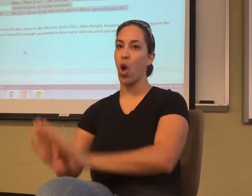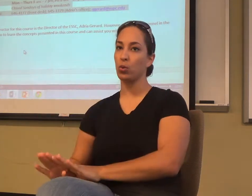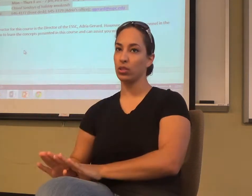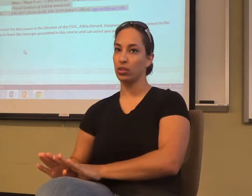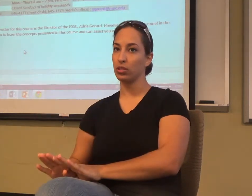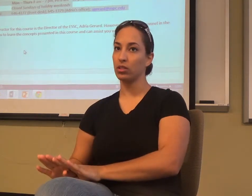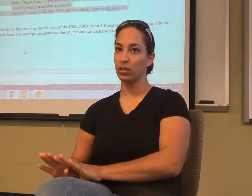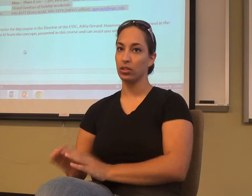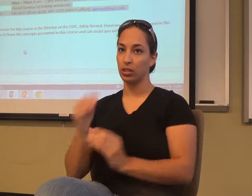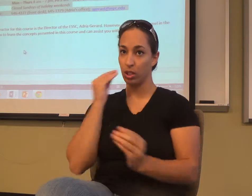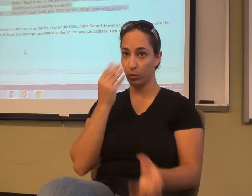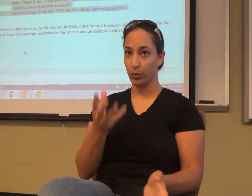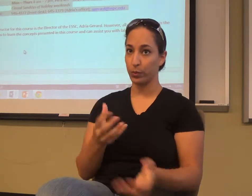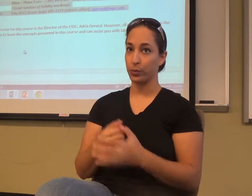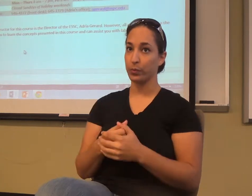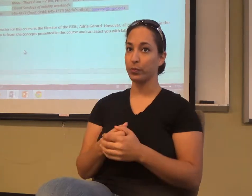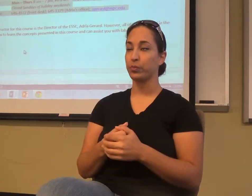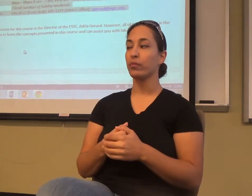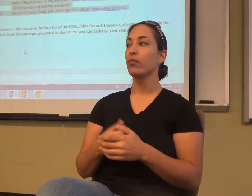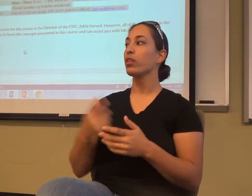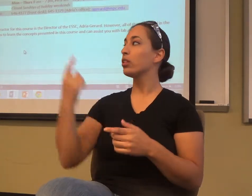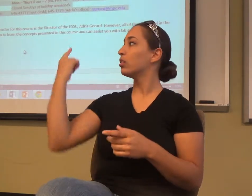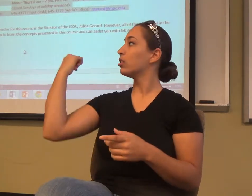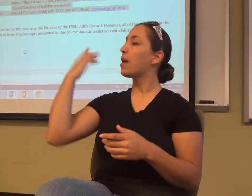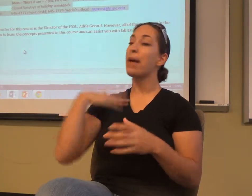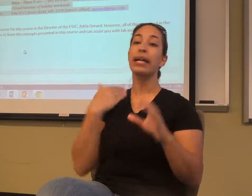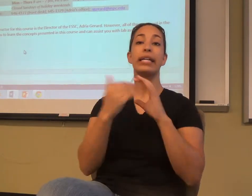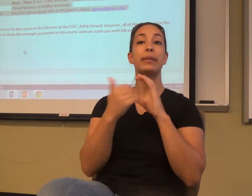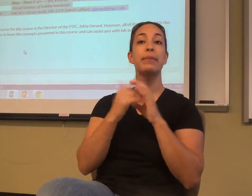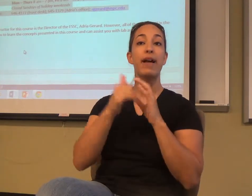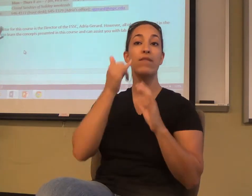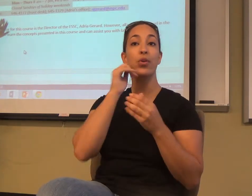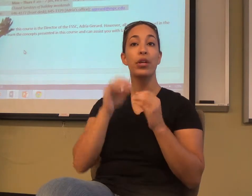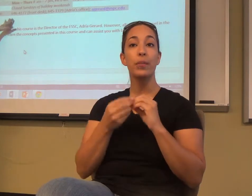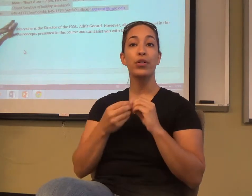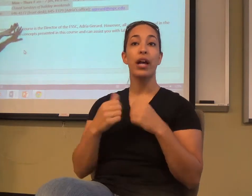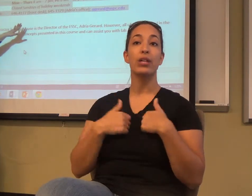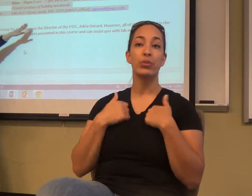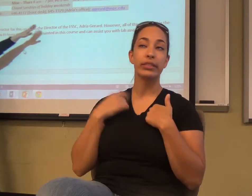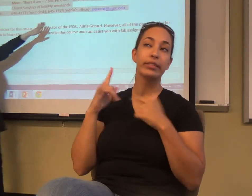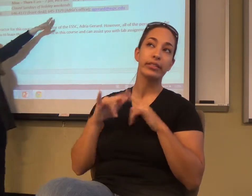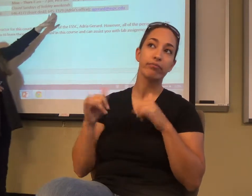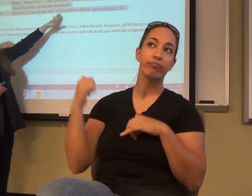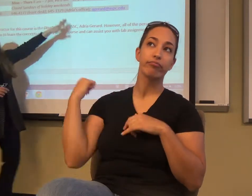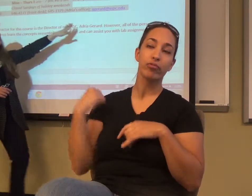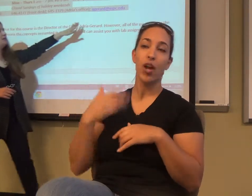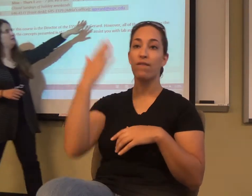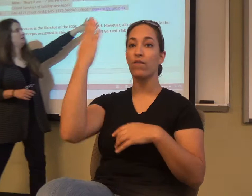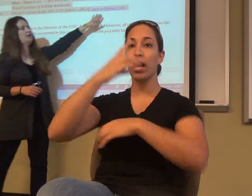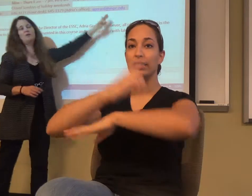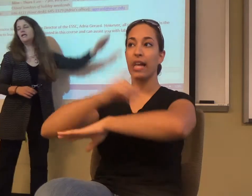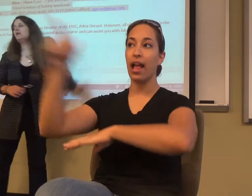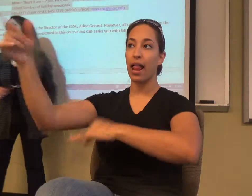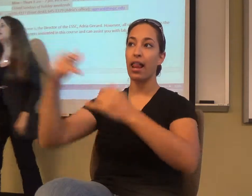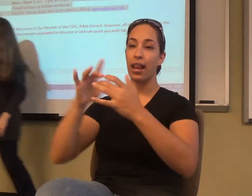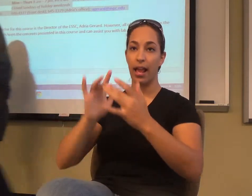and phone numbers and addresses. Here's the front desk line, my office line, and my email address.